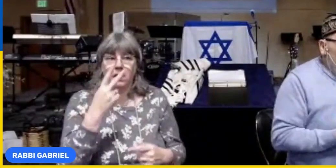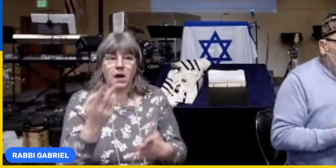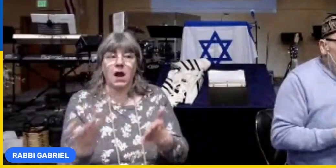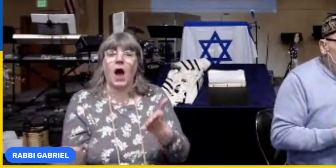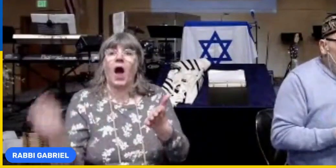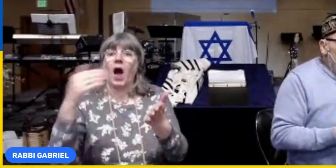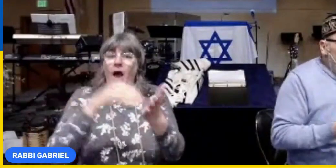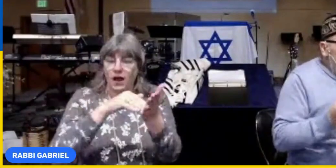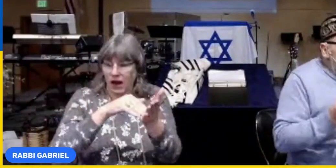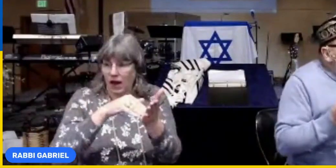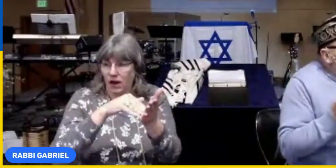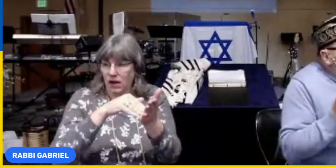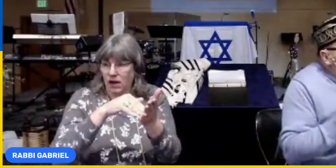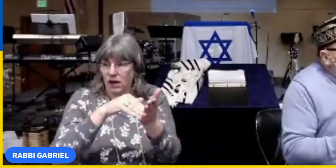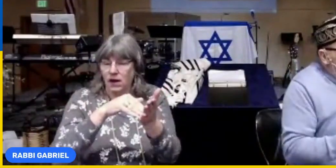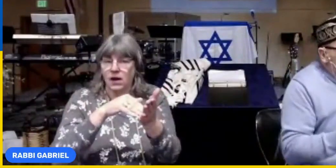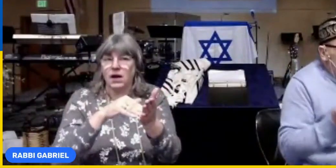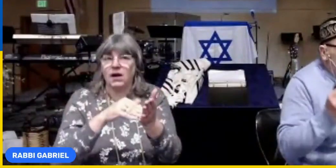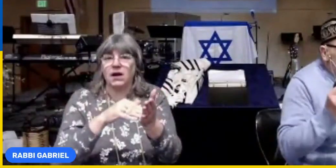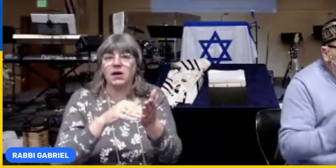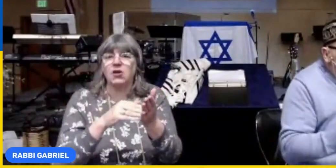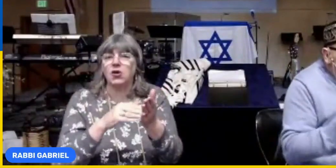that day.